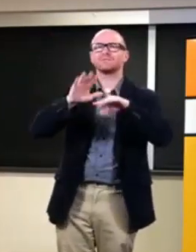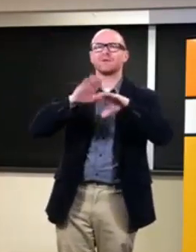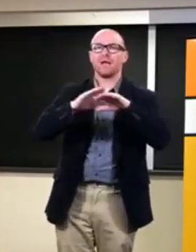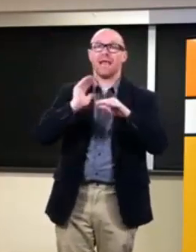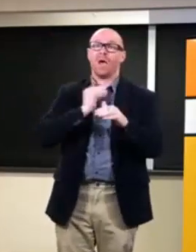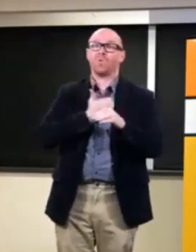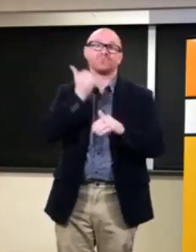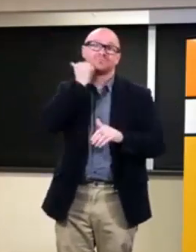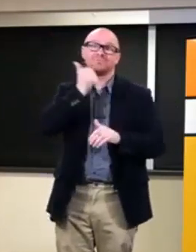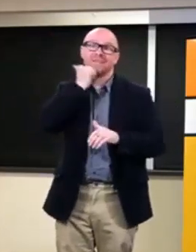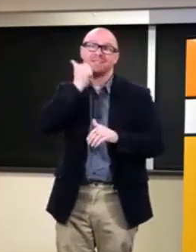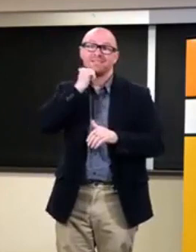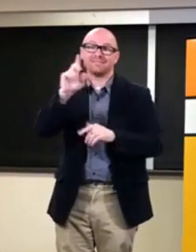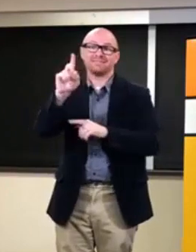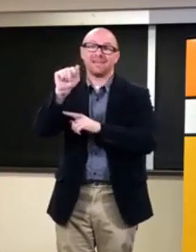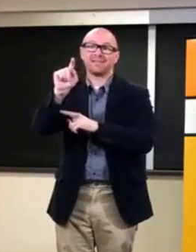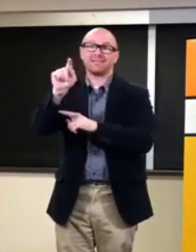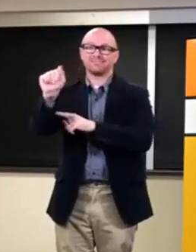daily.